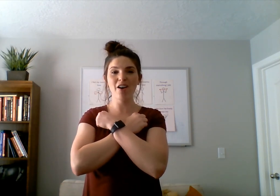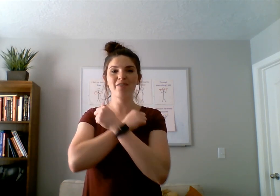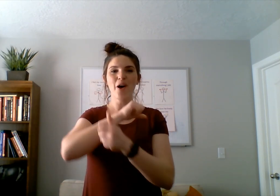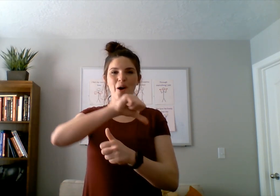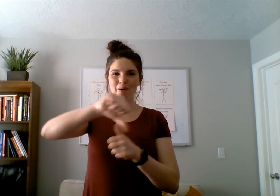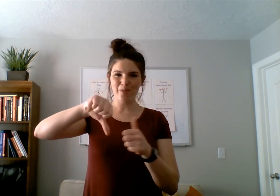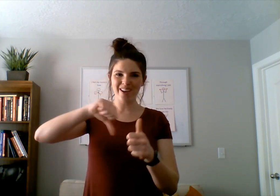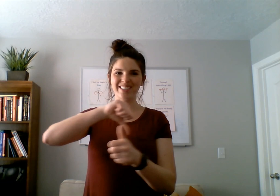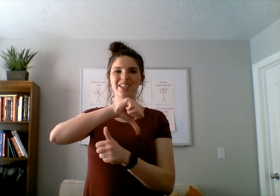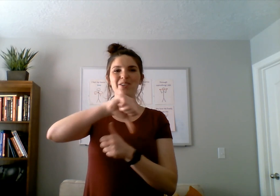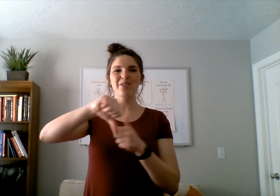Again.